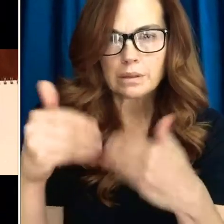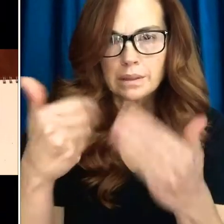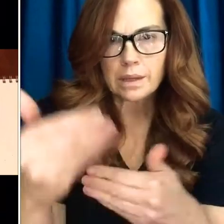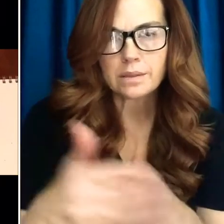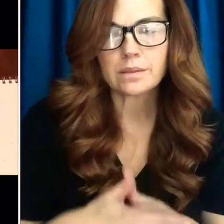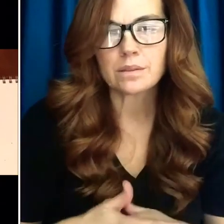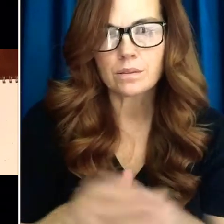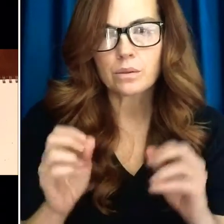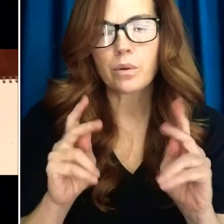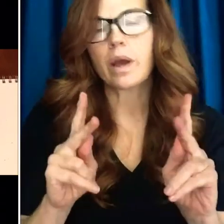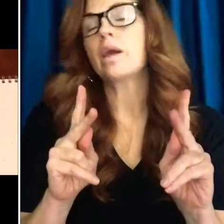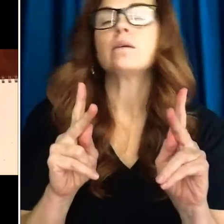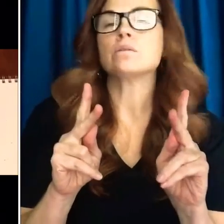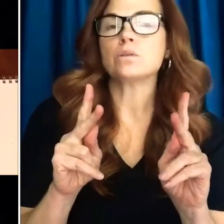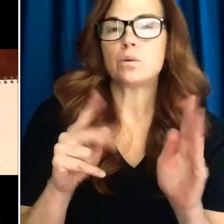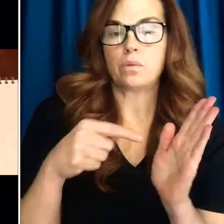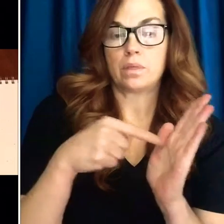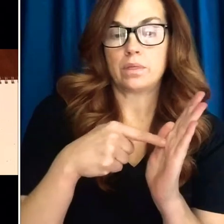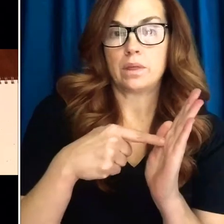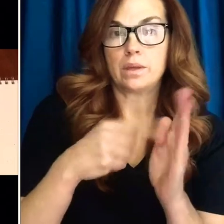to work on this week. That is a test grade.